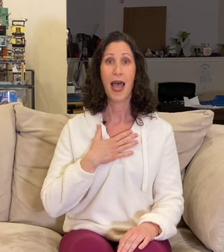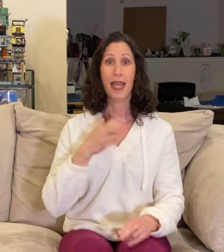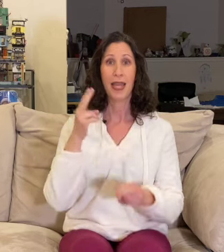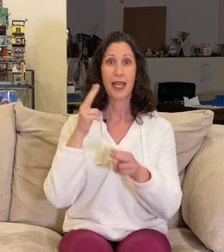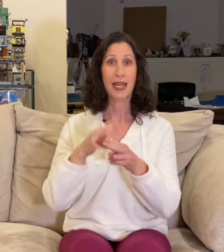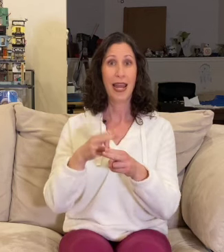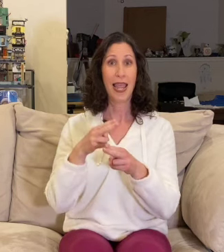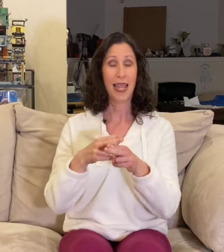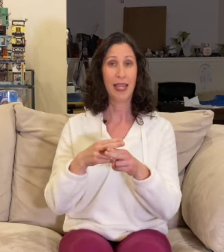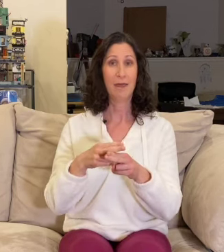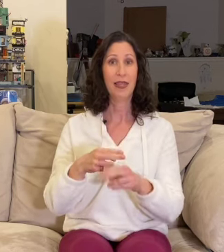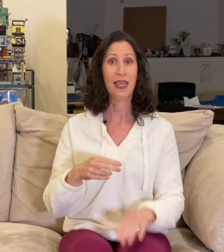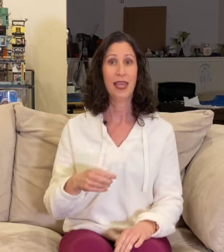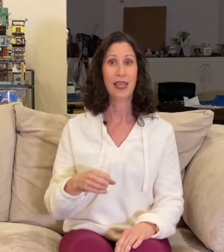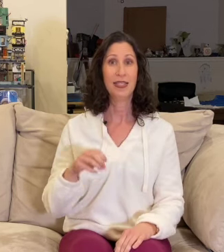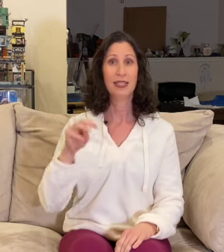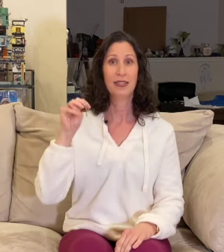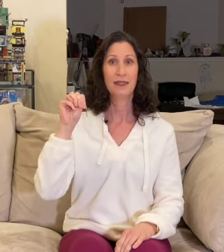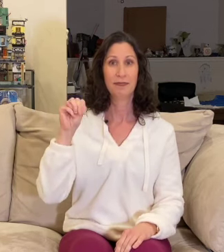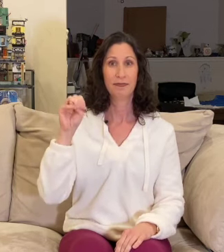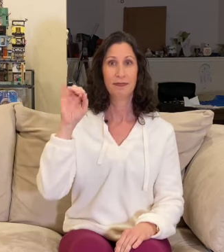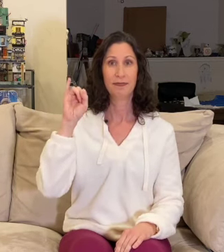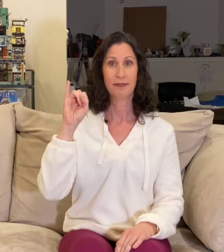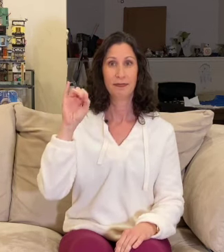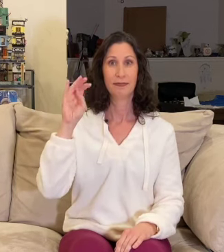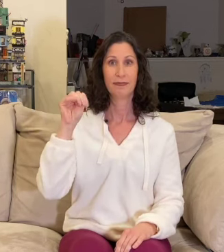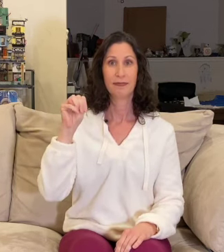My name is,